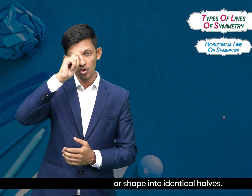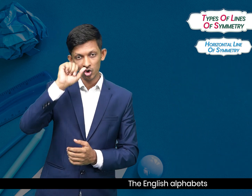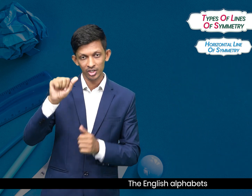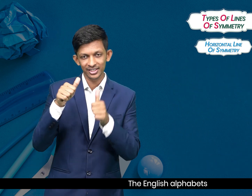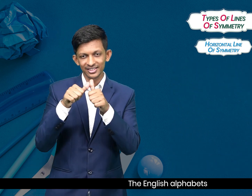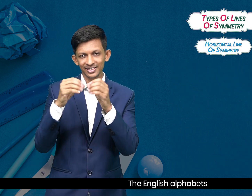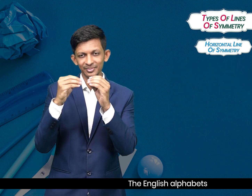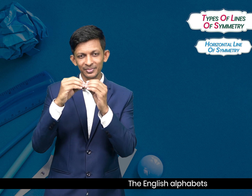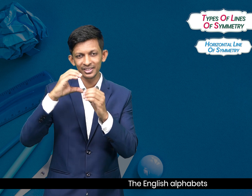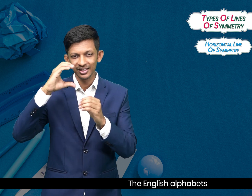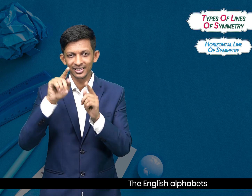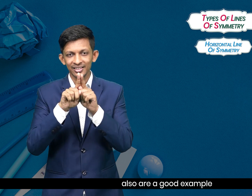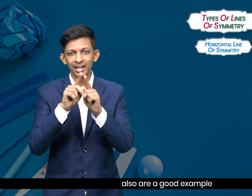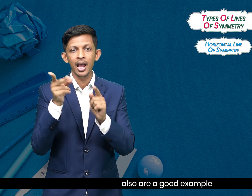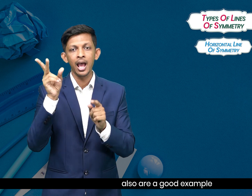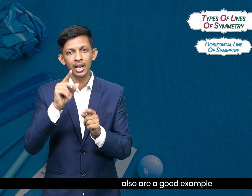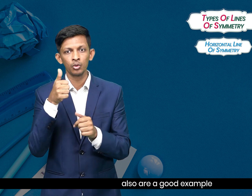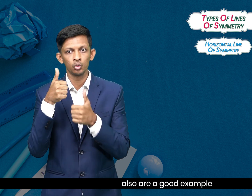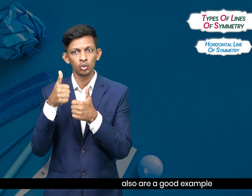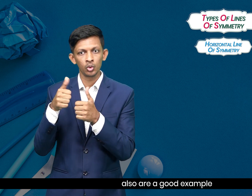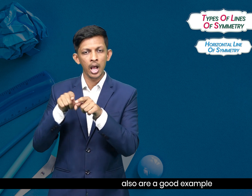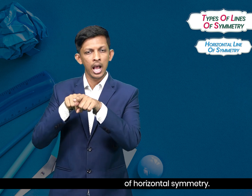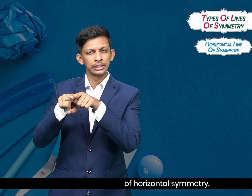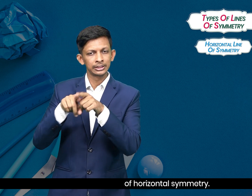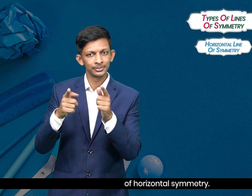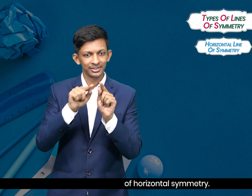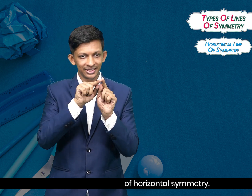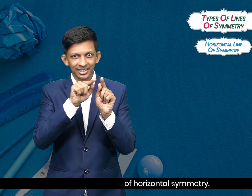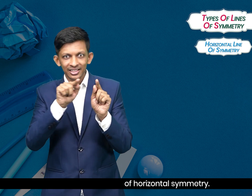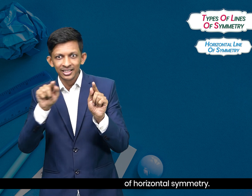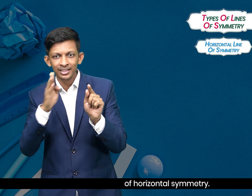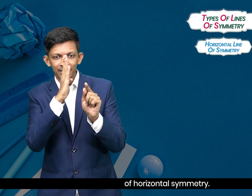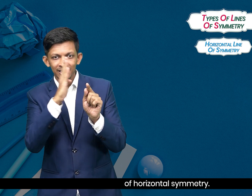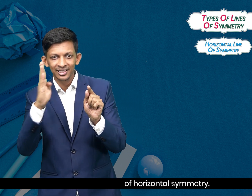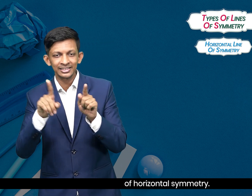The English alphabets also are a good example of horizontal symmetry.